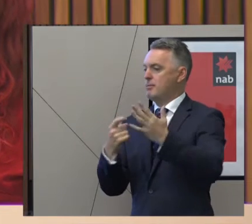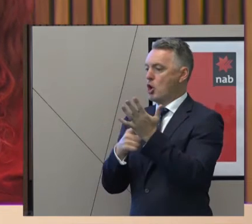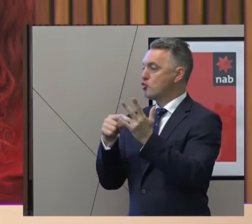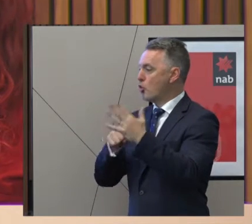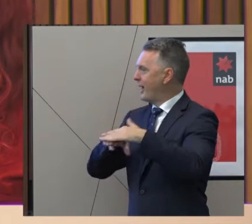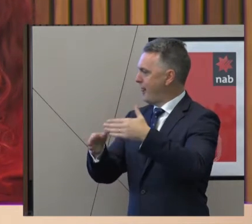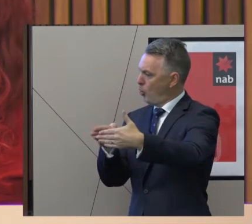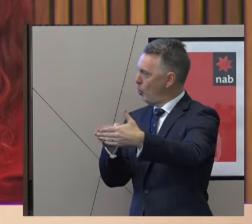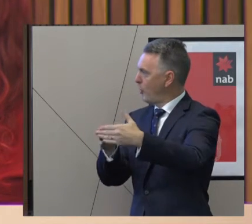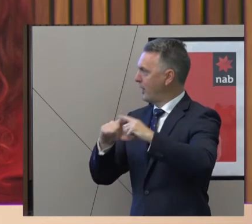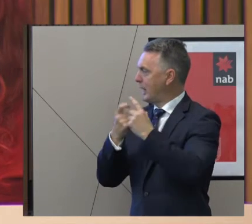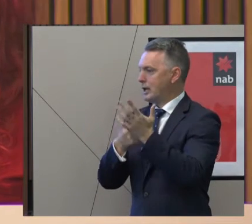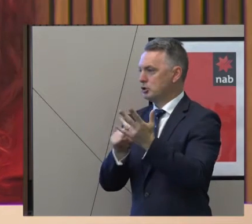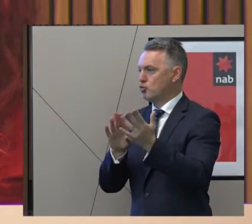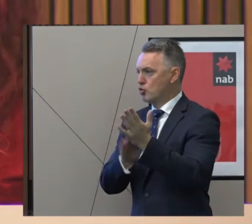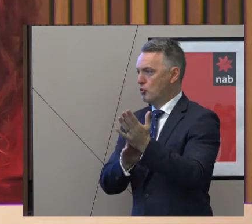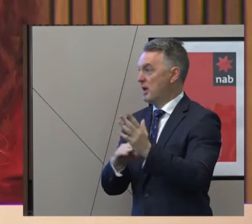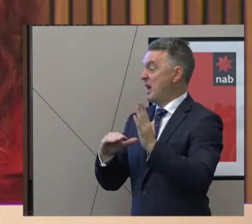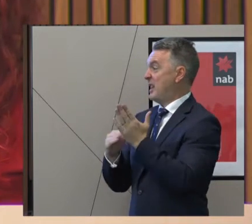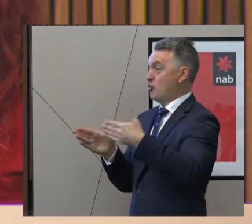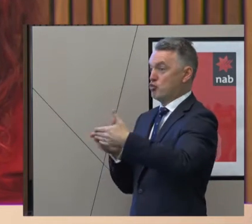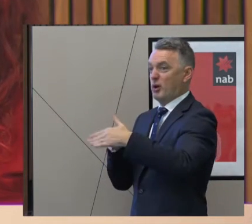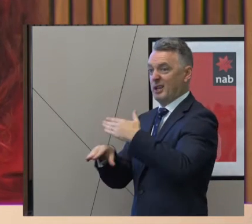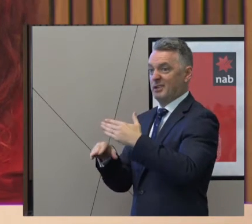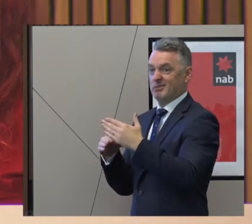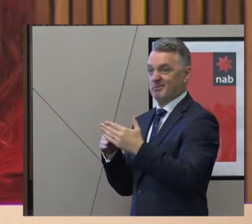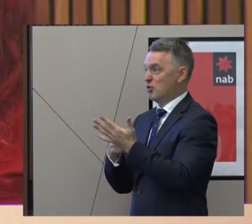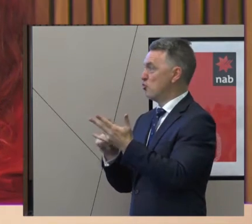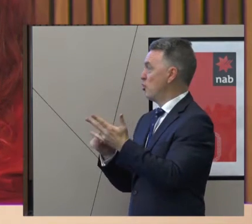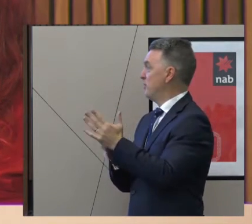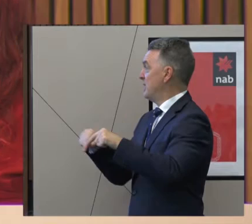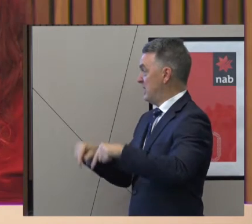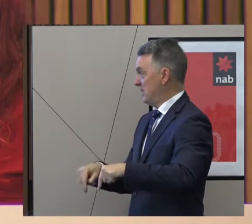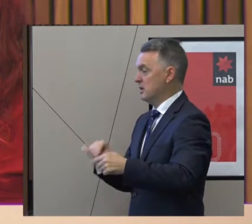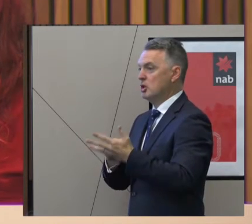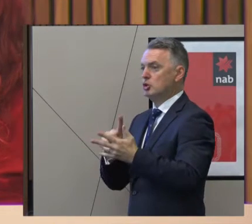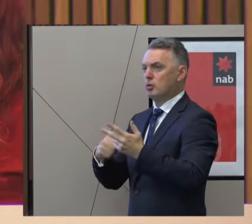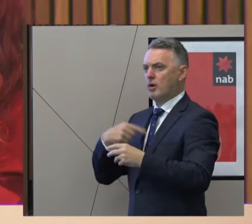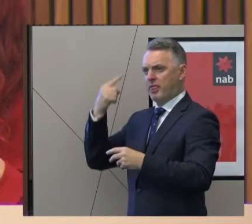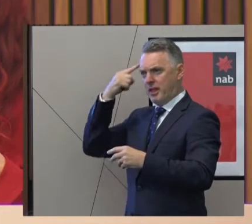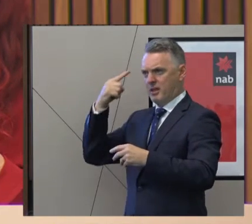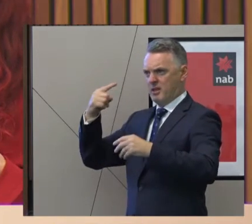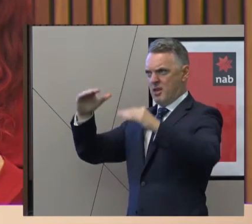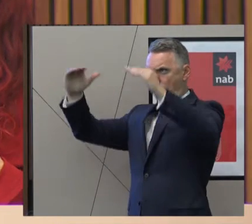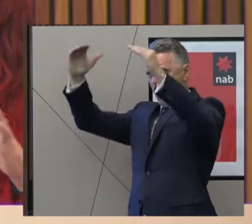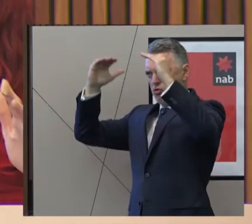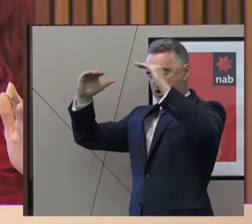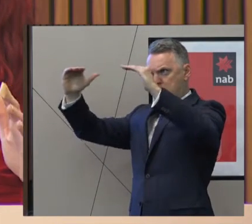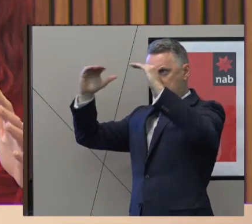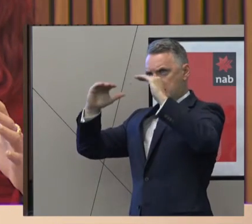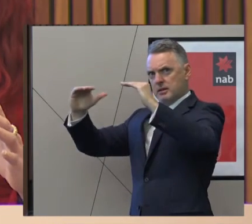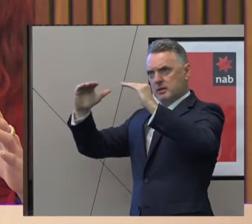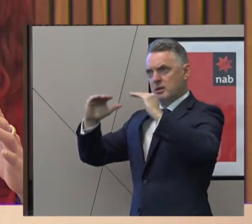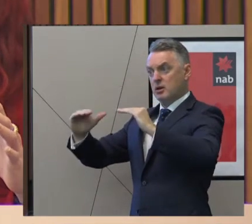of a classroom and now rot in the corner of a room. And I think in terms of the hierarchy of the